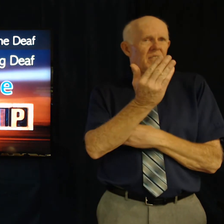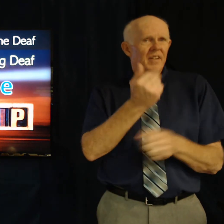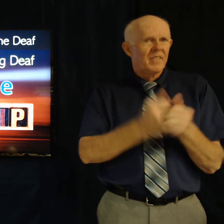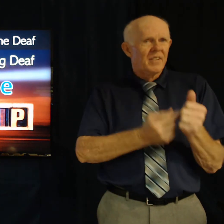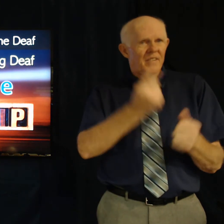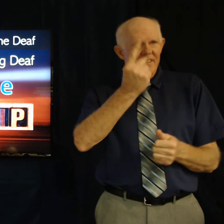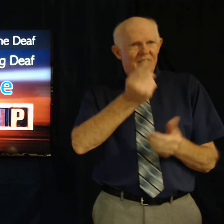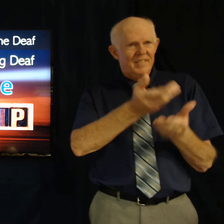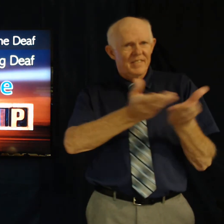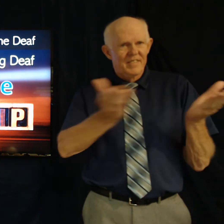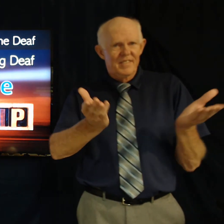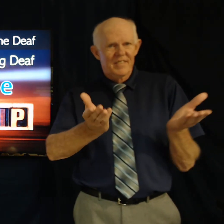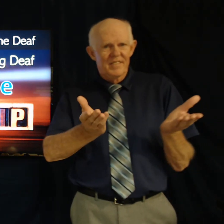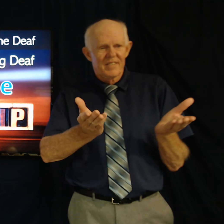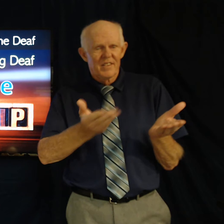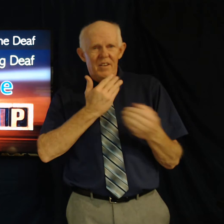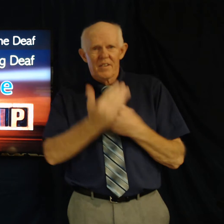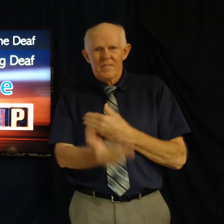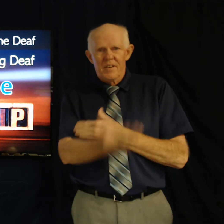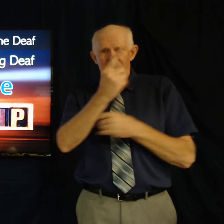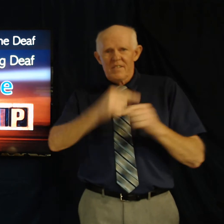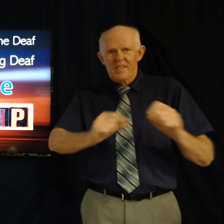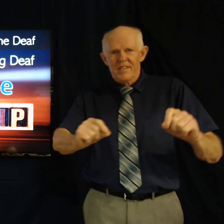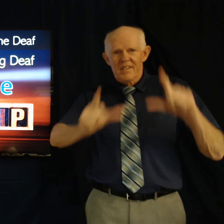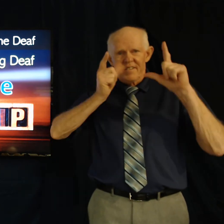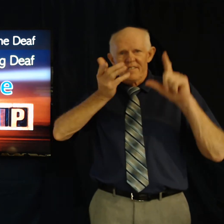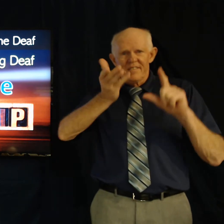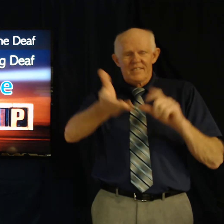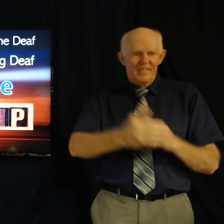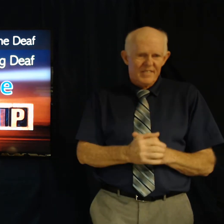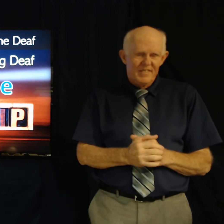Good morning, everyone. Good morning.